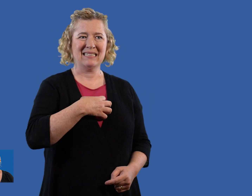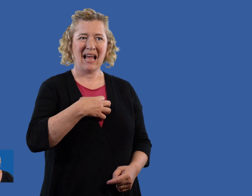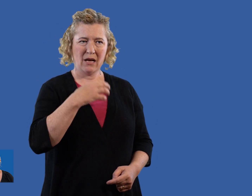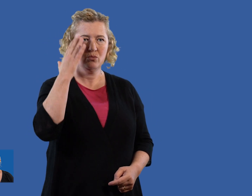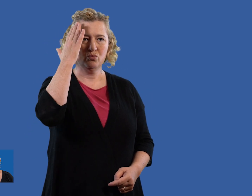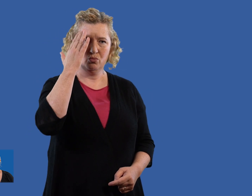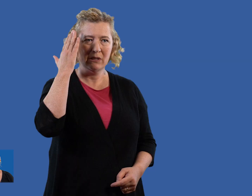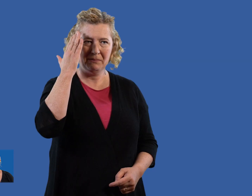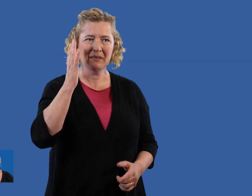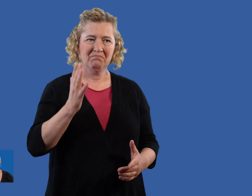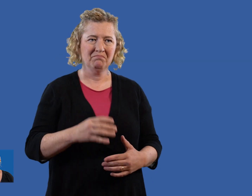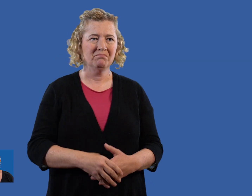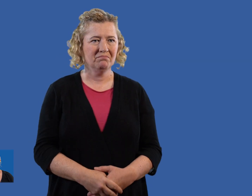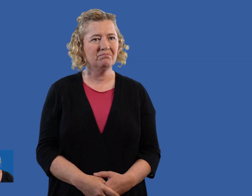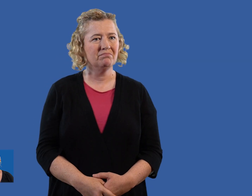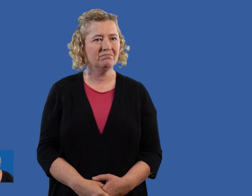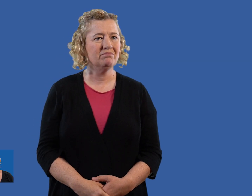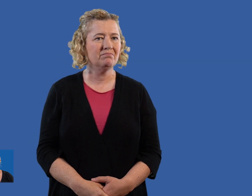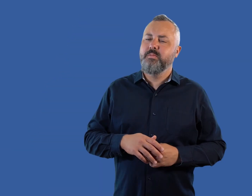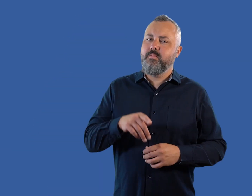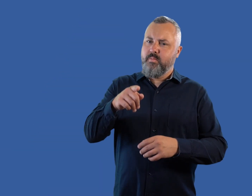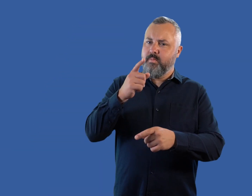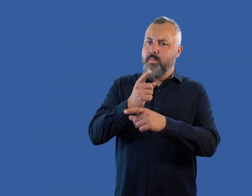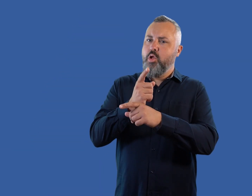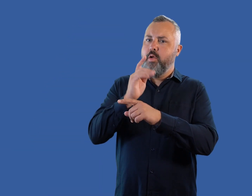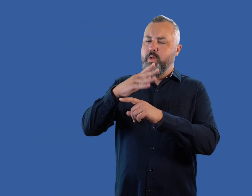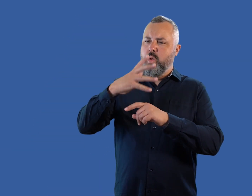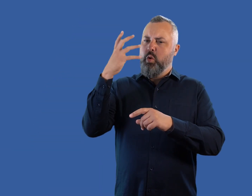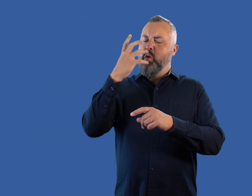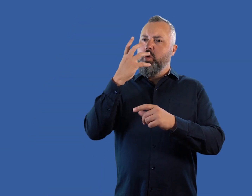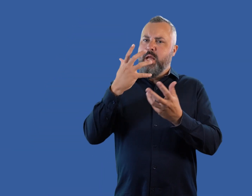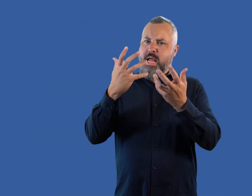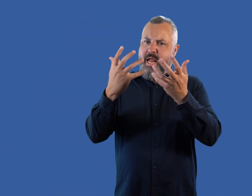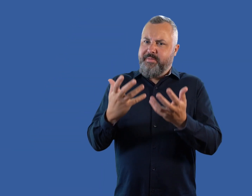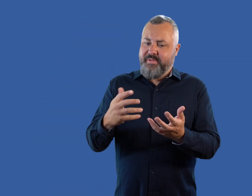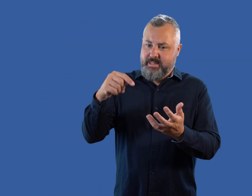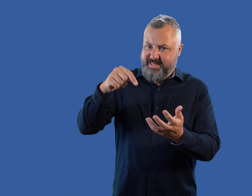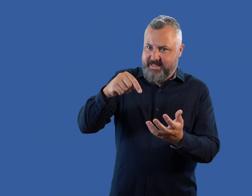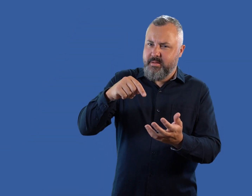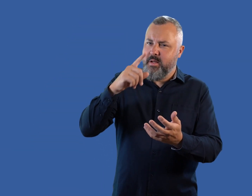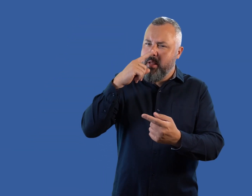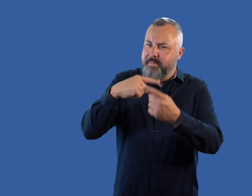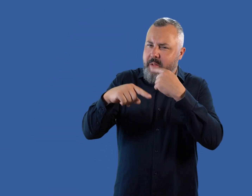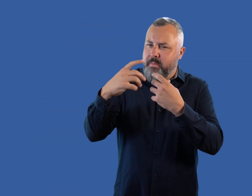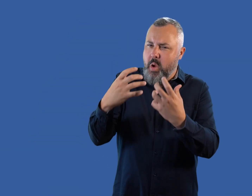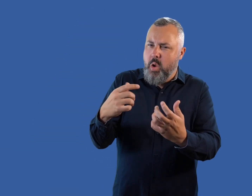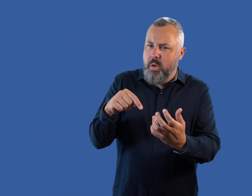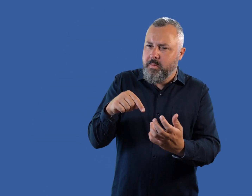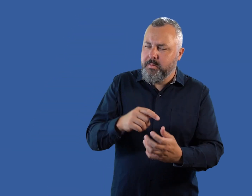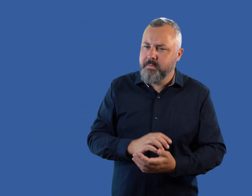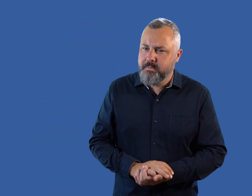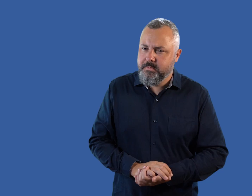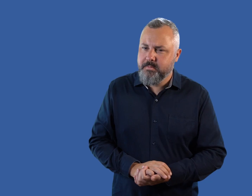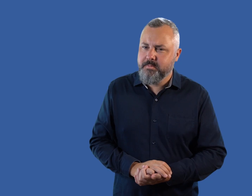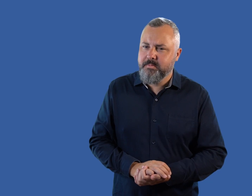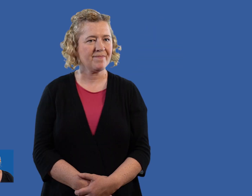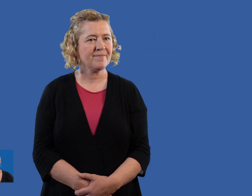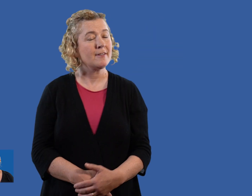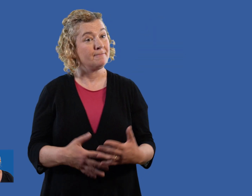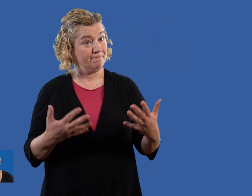know they had a scary dream. You talk about intensity. Can you explain a bit more about this?